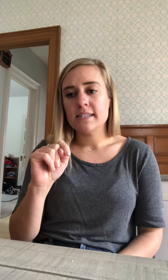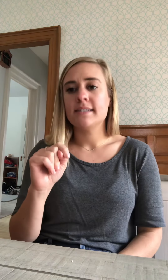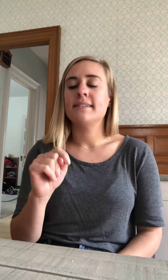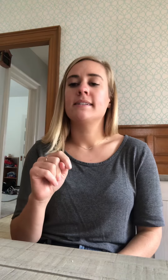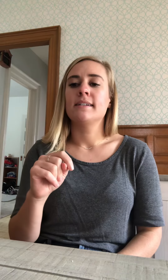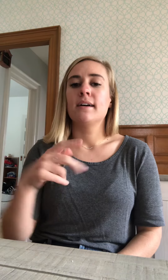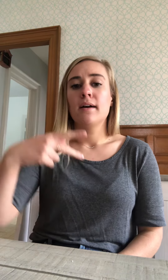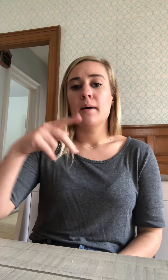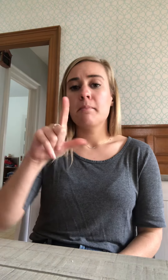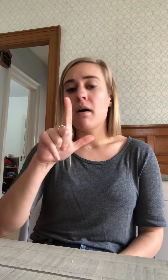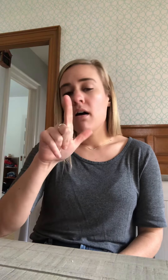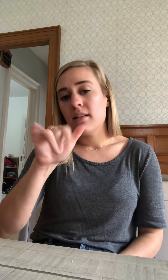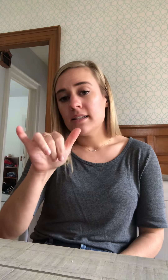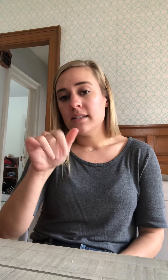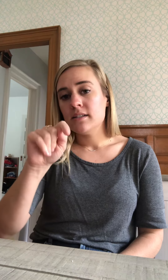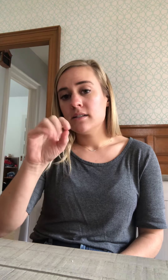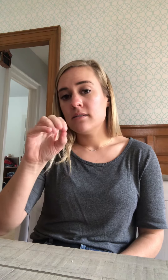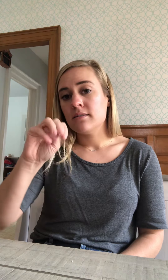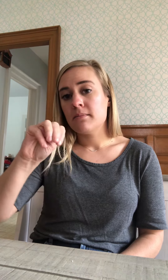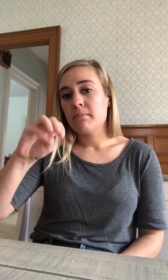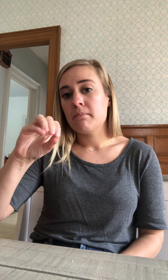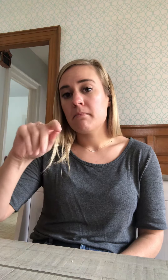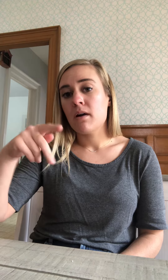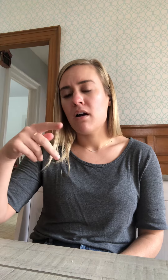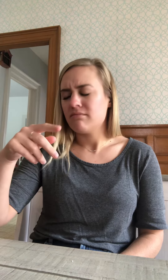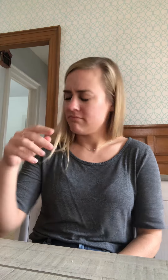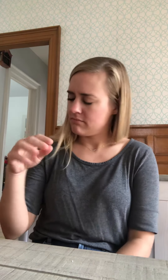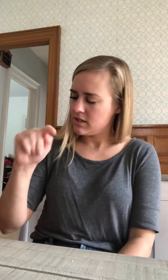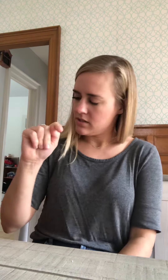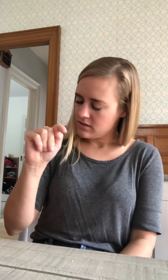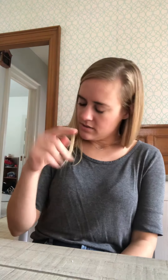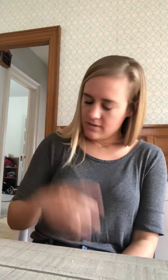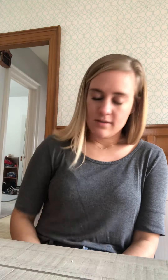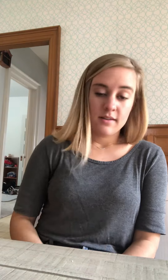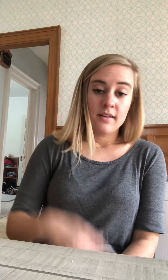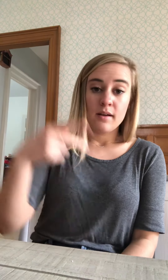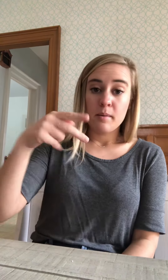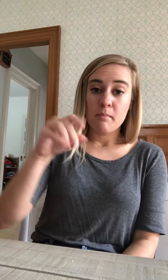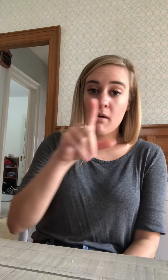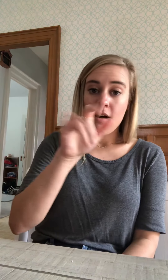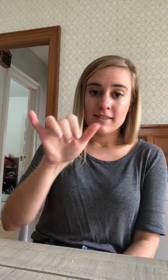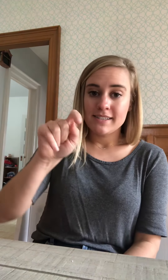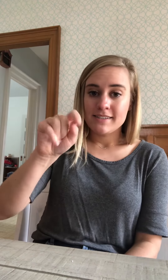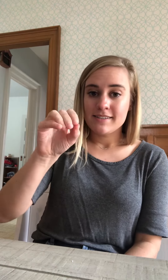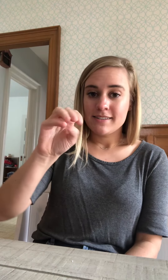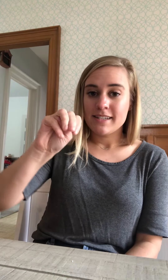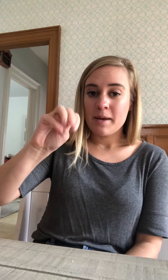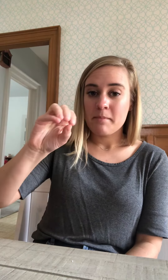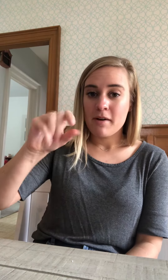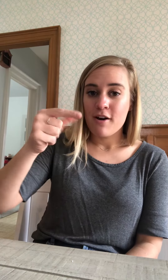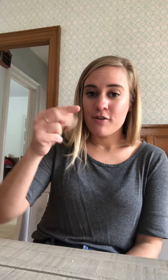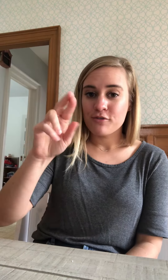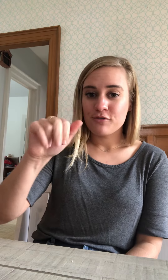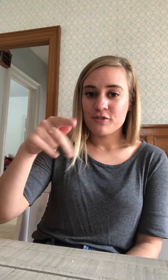some places still, but is not a routine type of imaging, and you really don't need to know much about that.